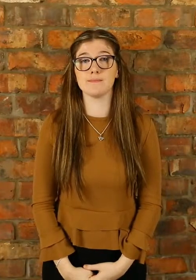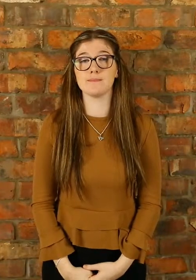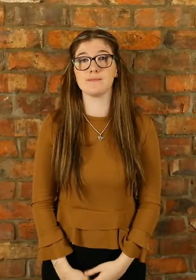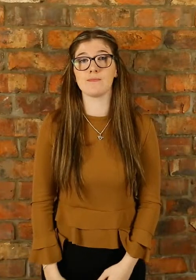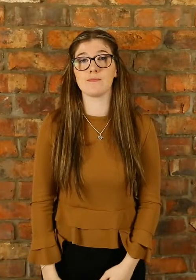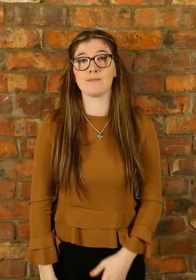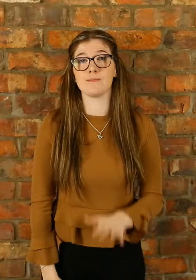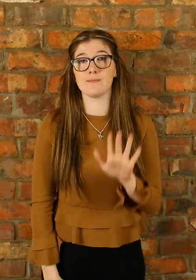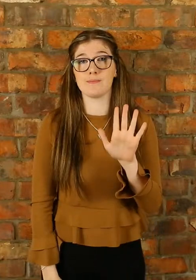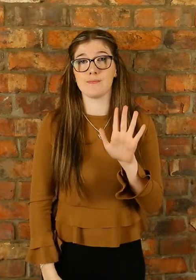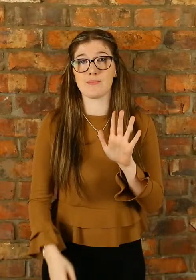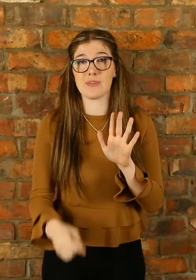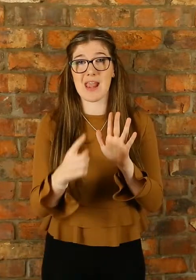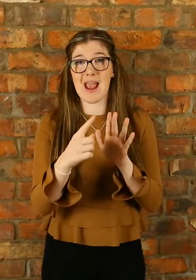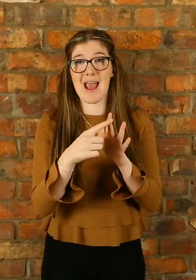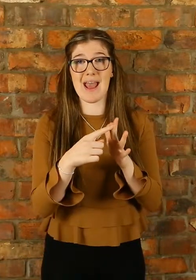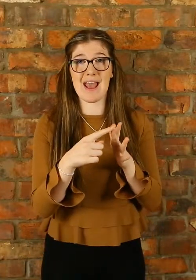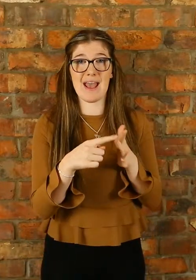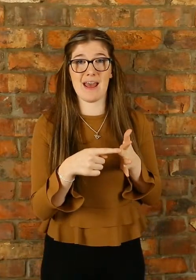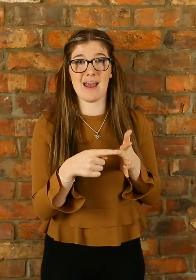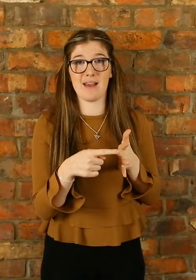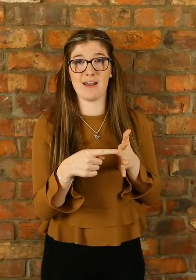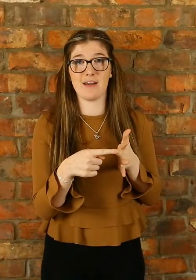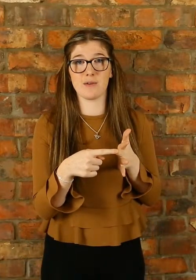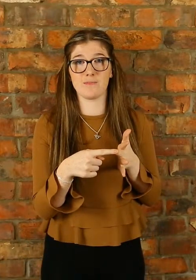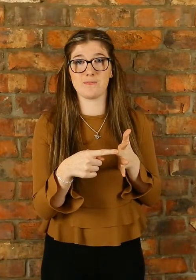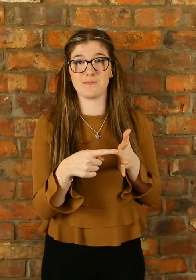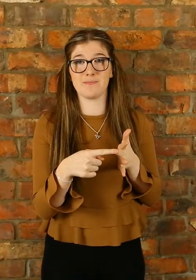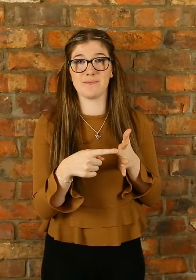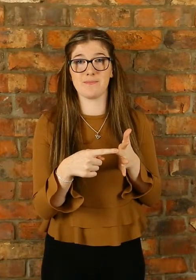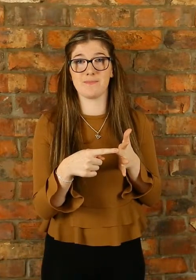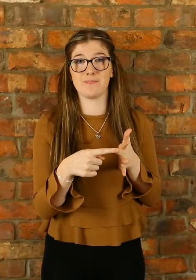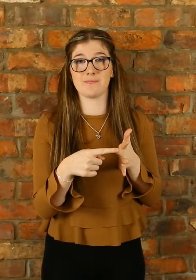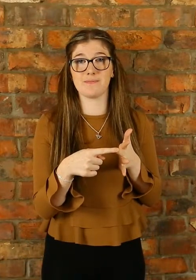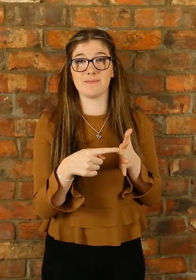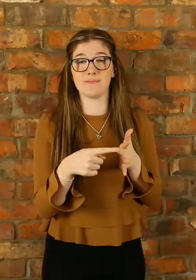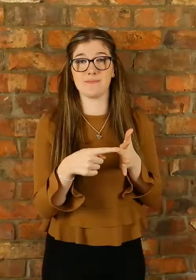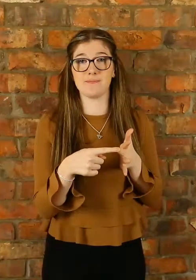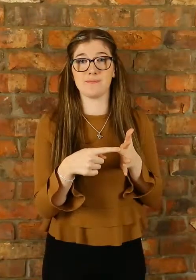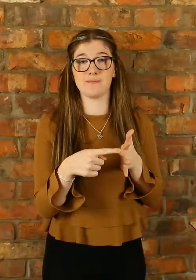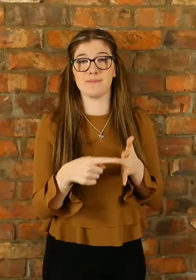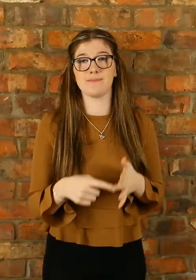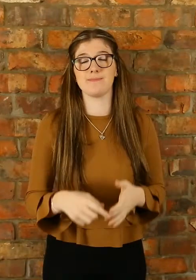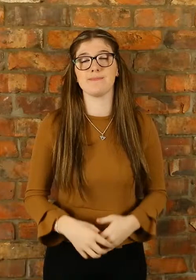I. Take that index finger again, and now you're going to point it to your middle finger.